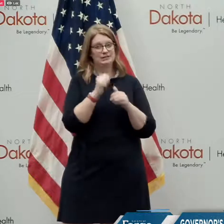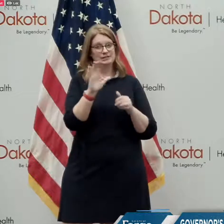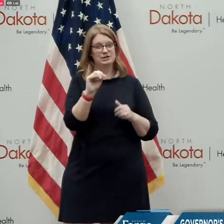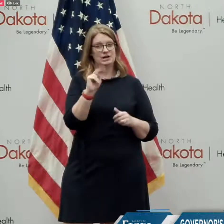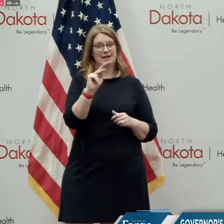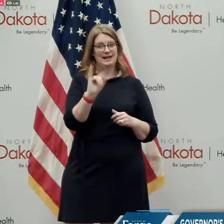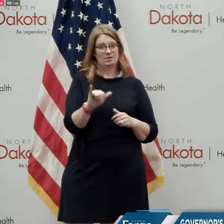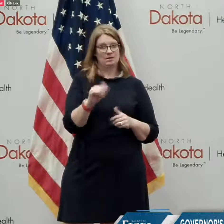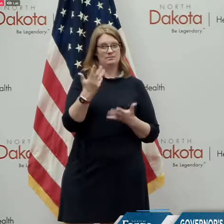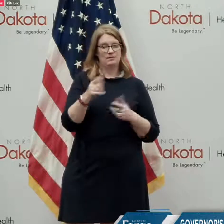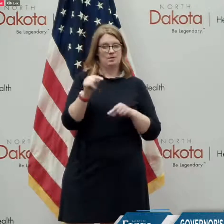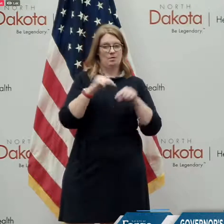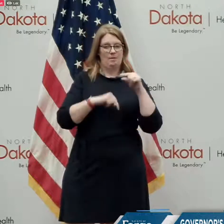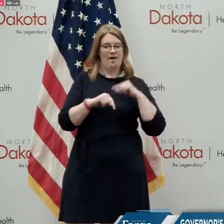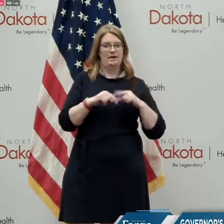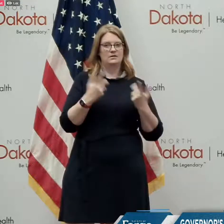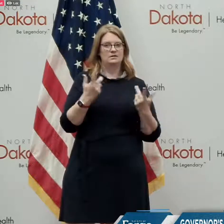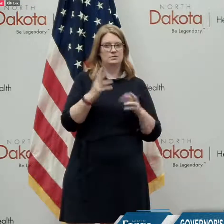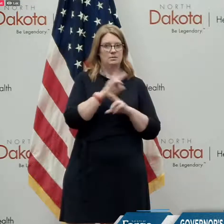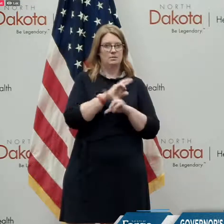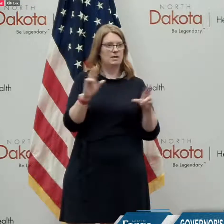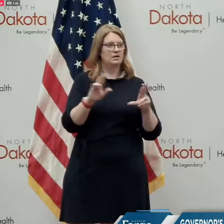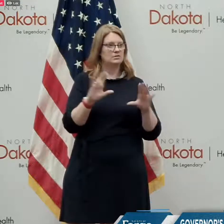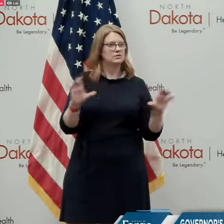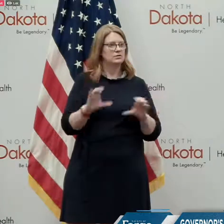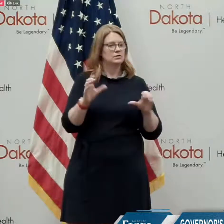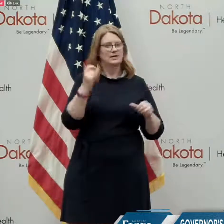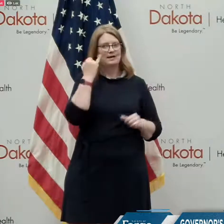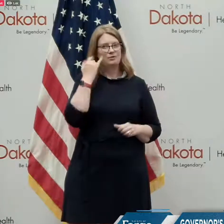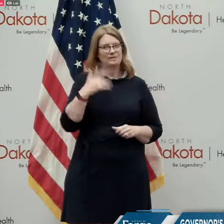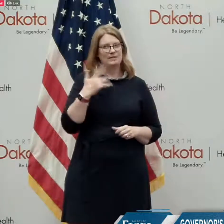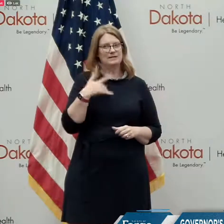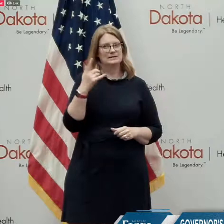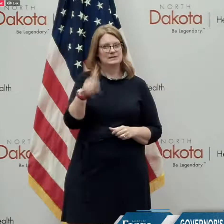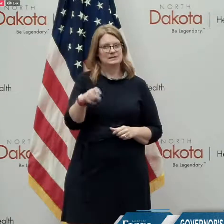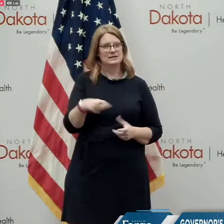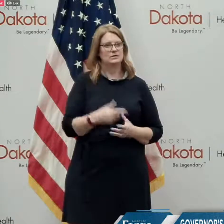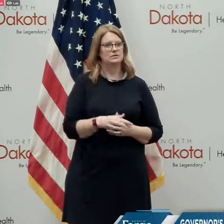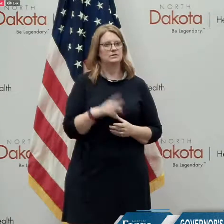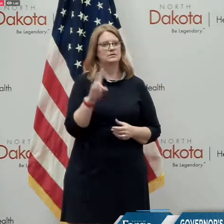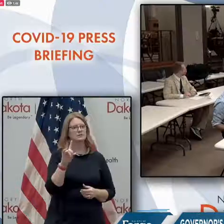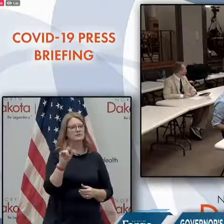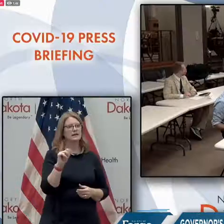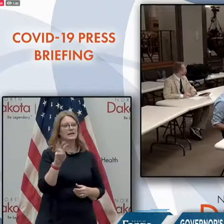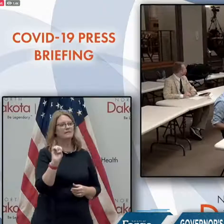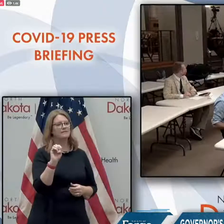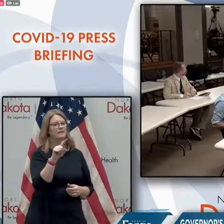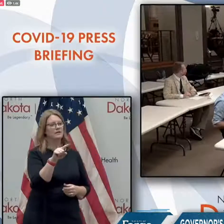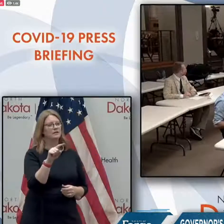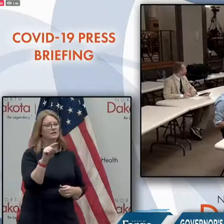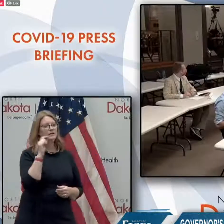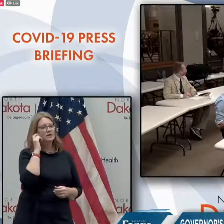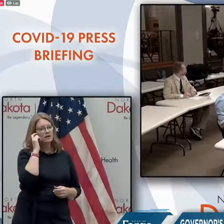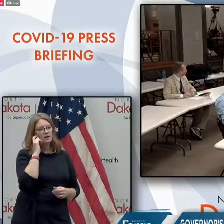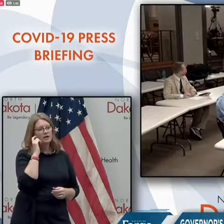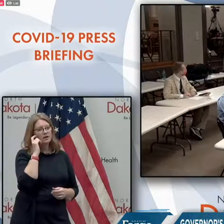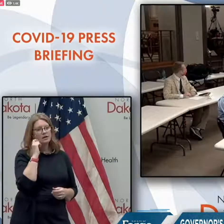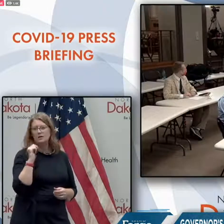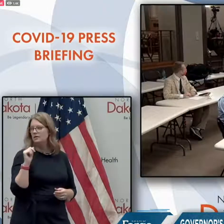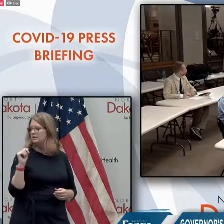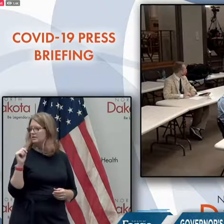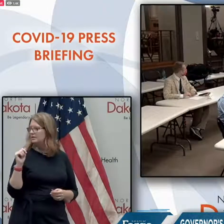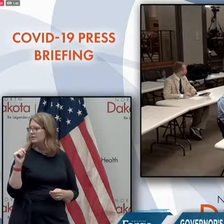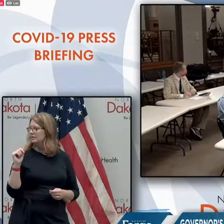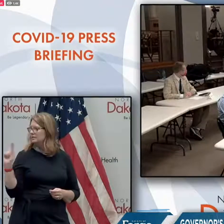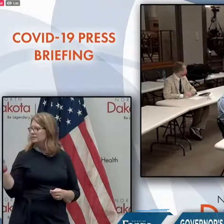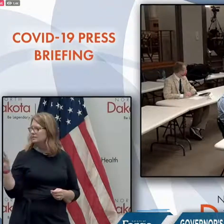people back to the other level. So we're prepared to do that if we think it's necessary. Dave? This is for Kirsten Basler. Thank you,